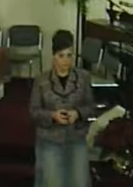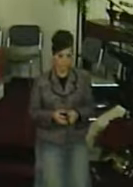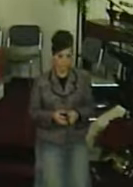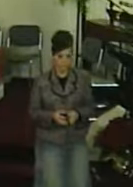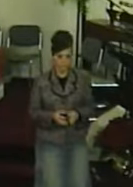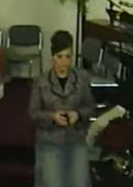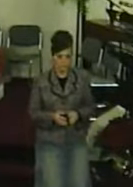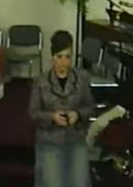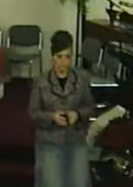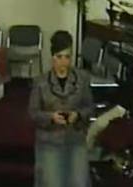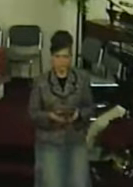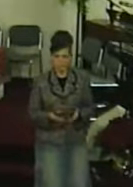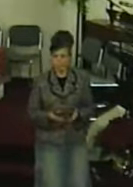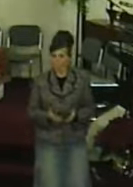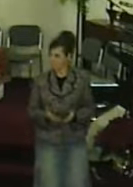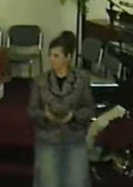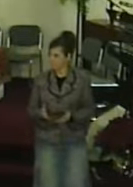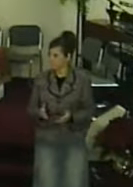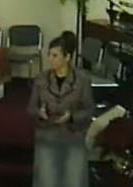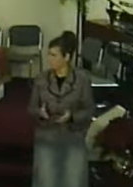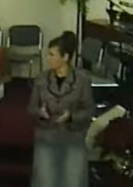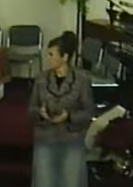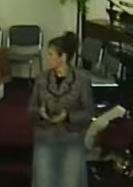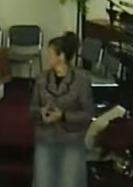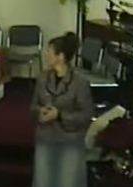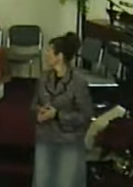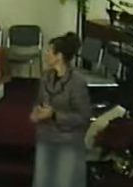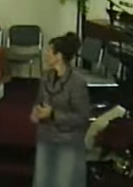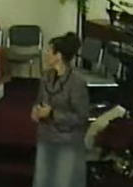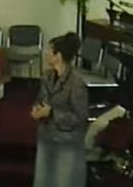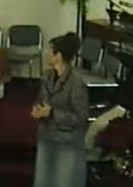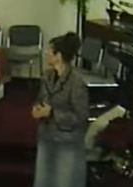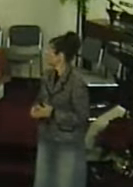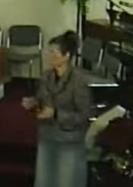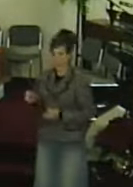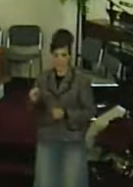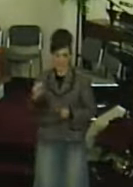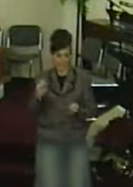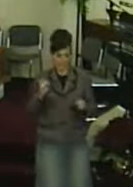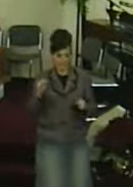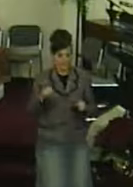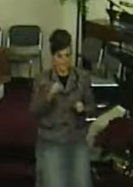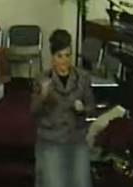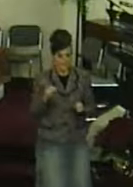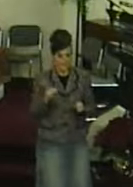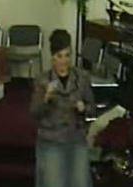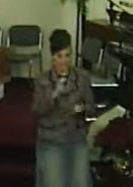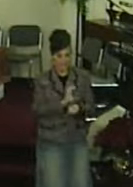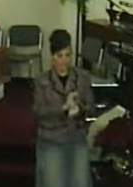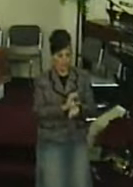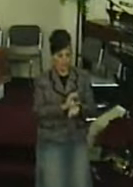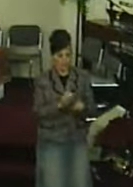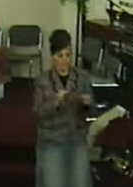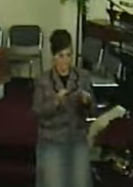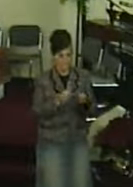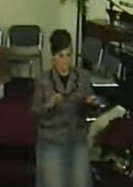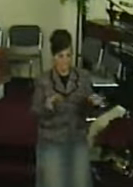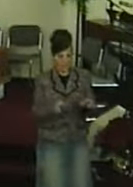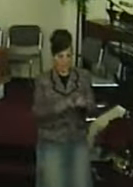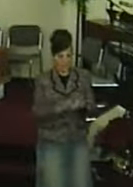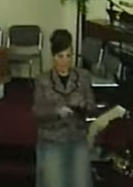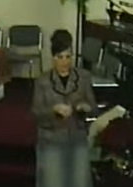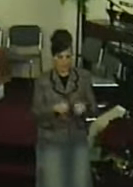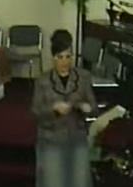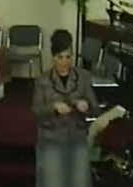Lisa. Also, we have our Saturday church fellowship and game night at Vintage